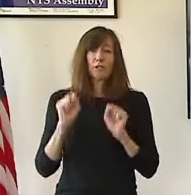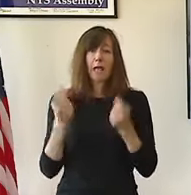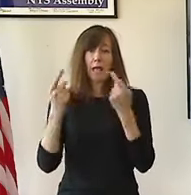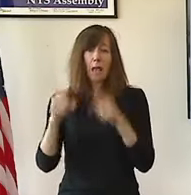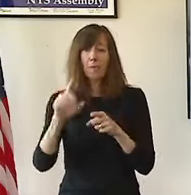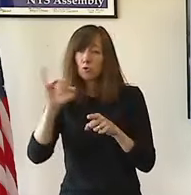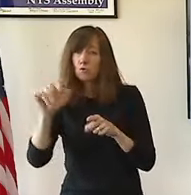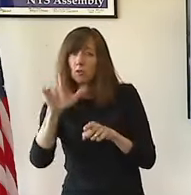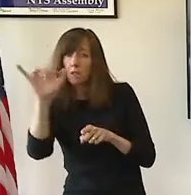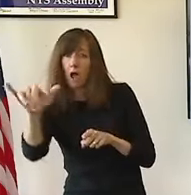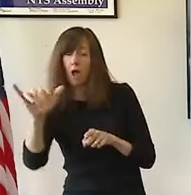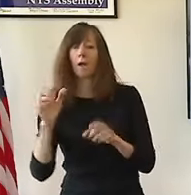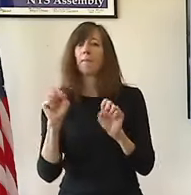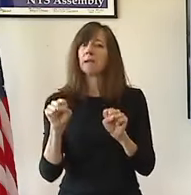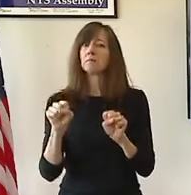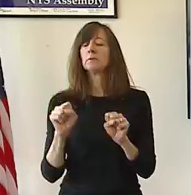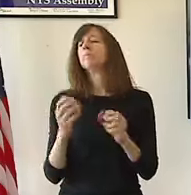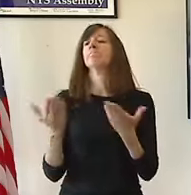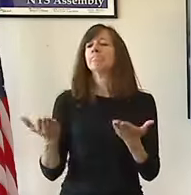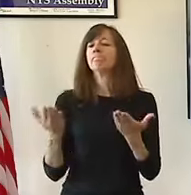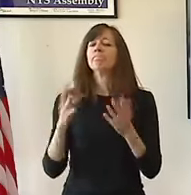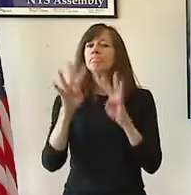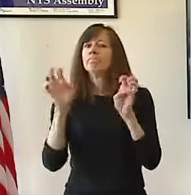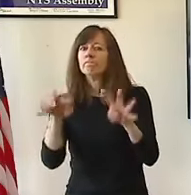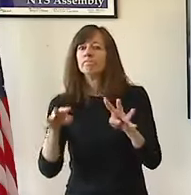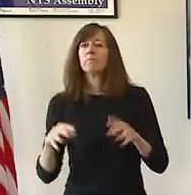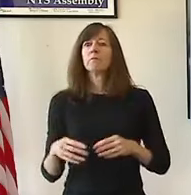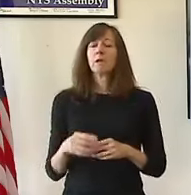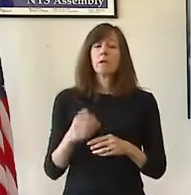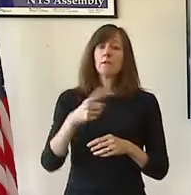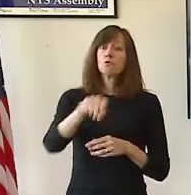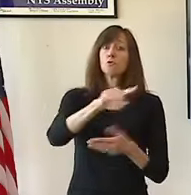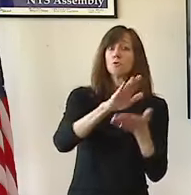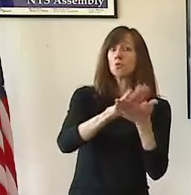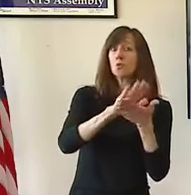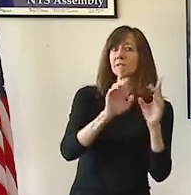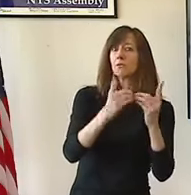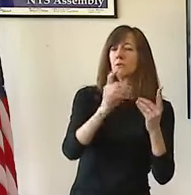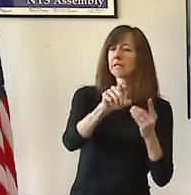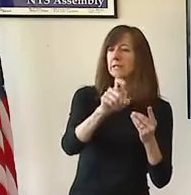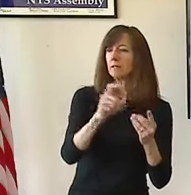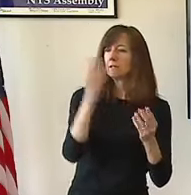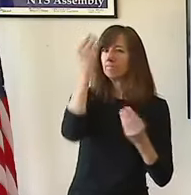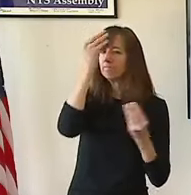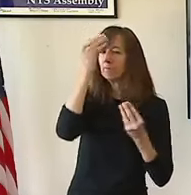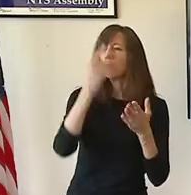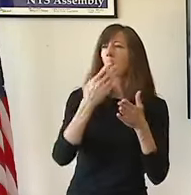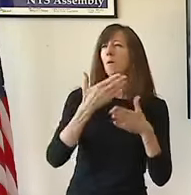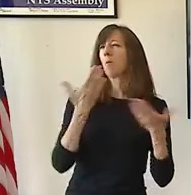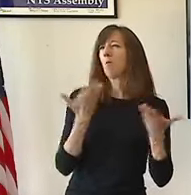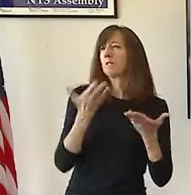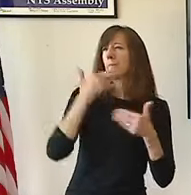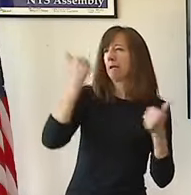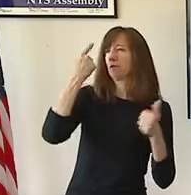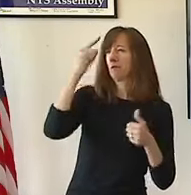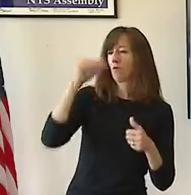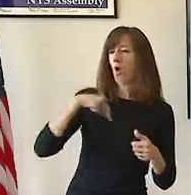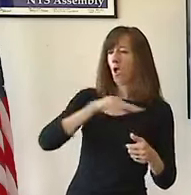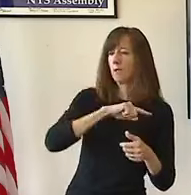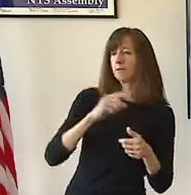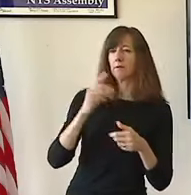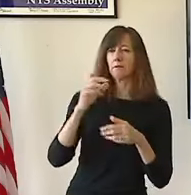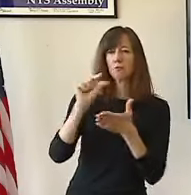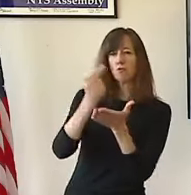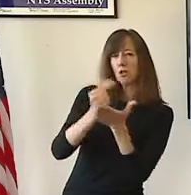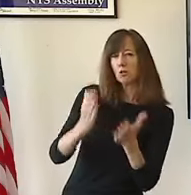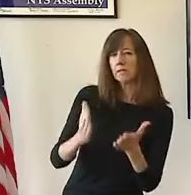school districts need to make that decision and need to do what they think is best for them and their graduating seniors. So I can't